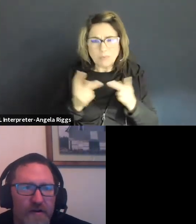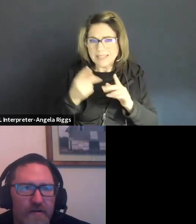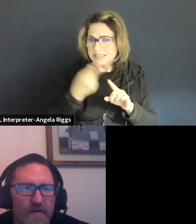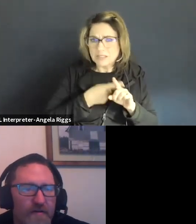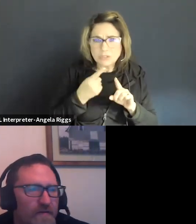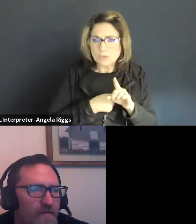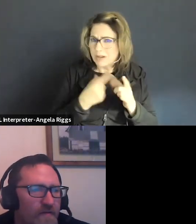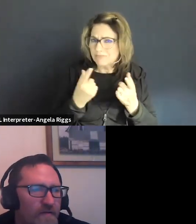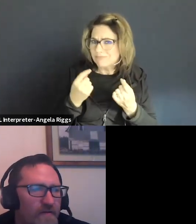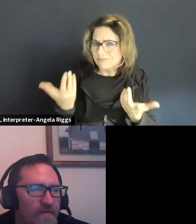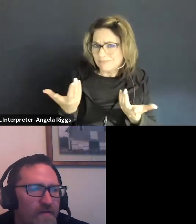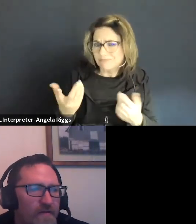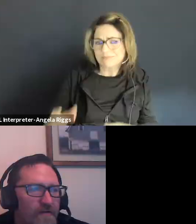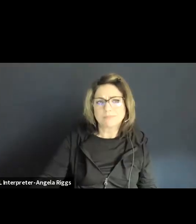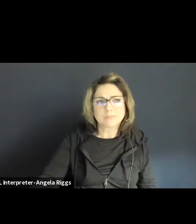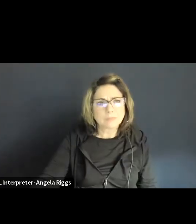question.